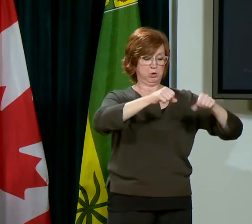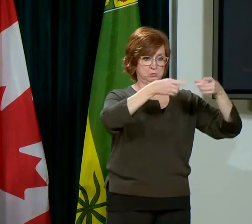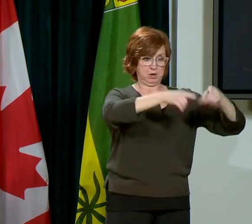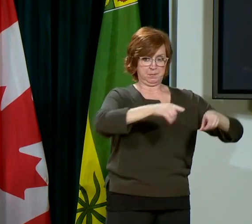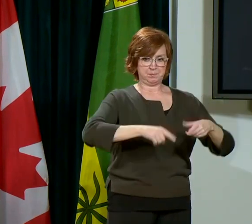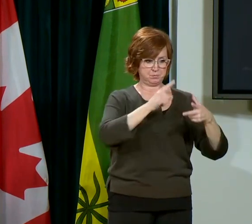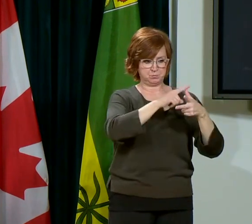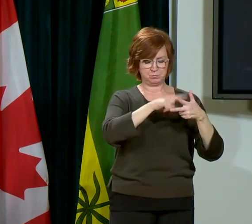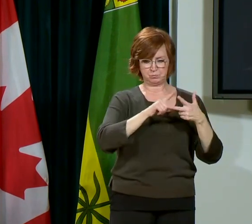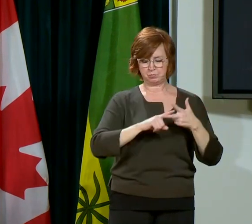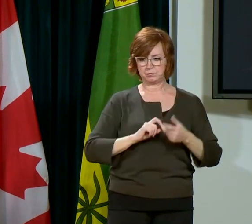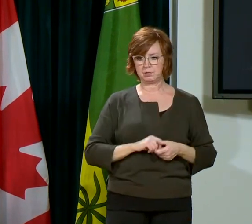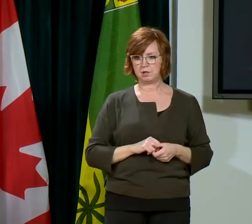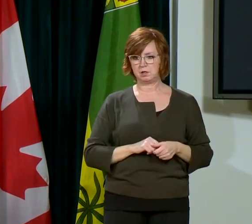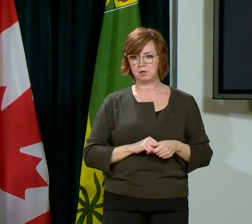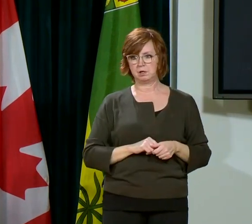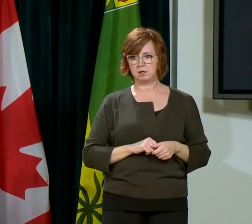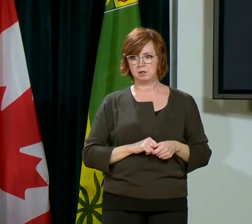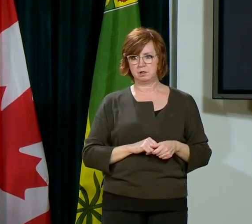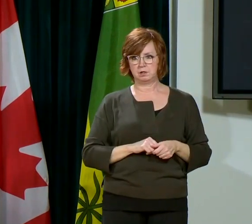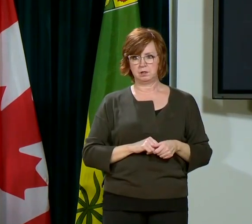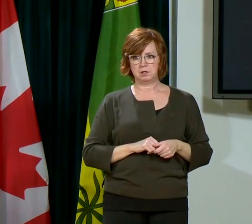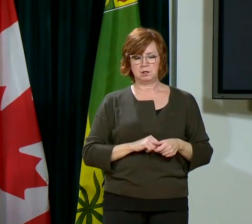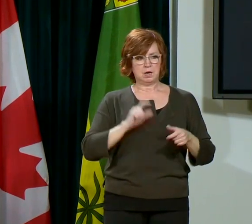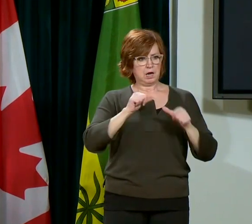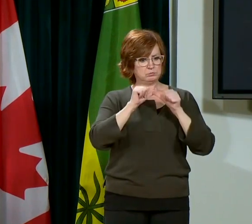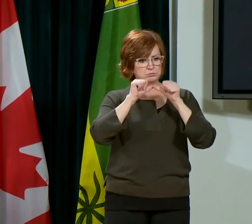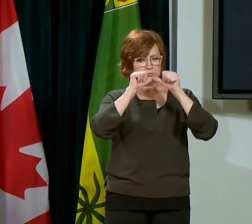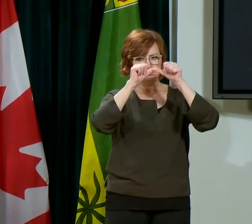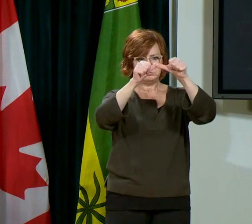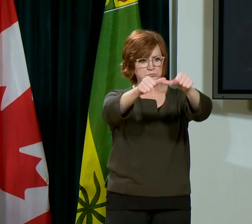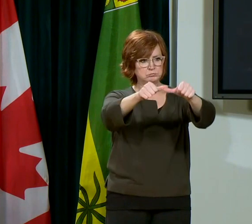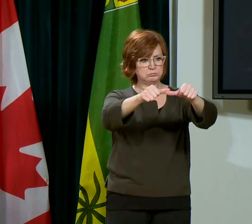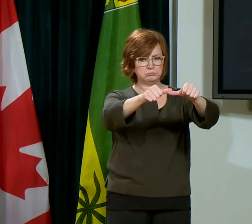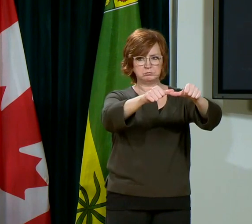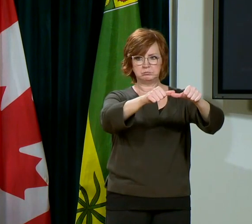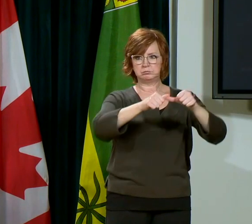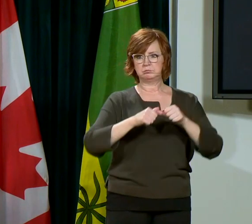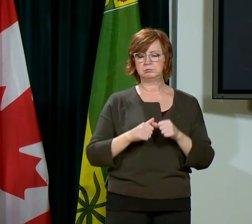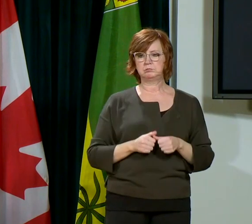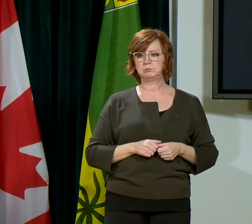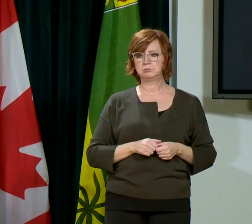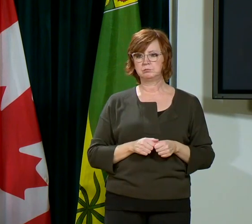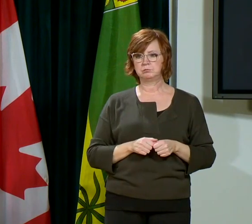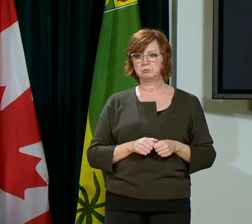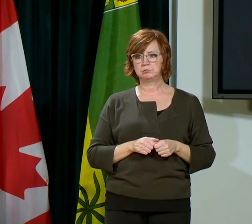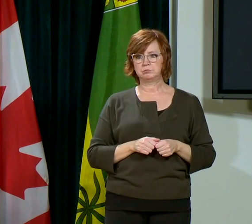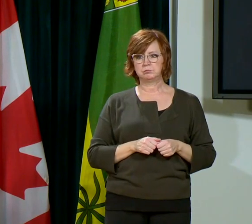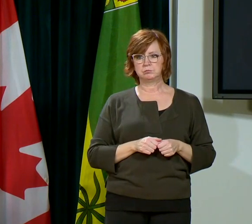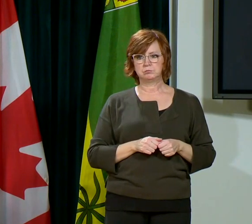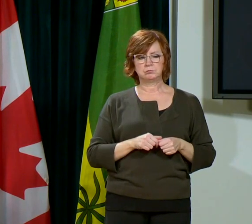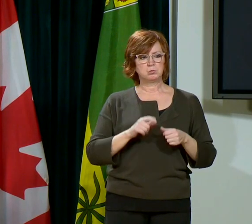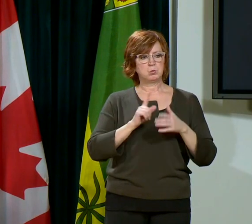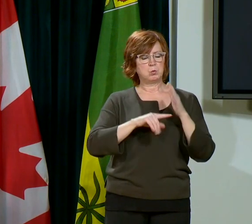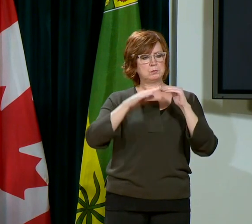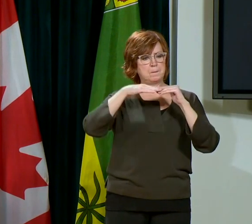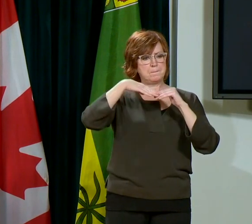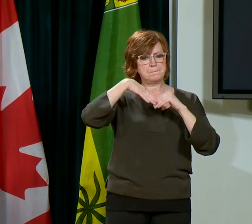effective? They have to be sustained. What is the minimum amount of time the current restrictions for